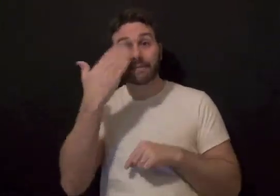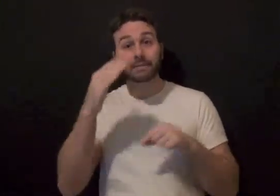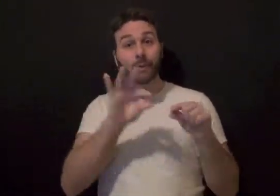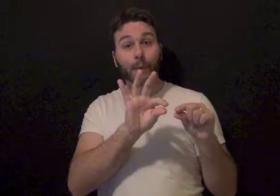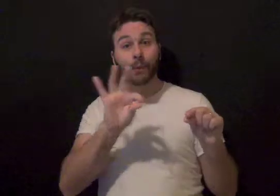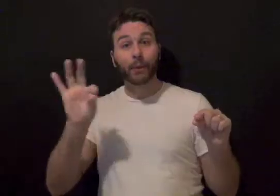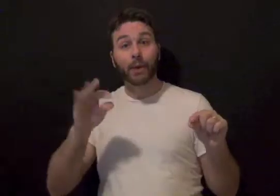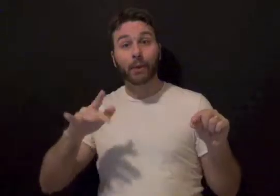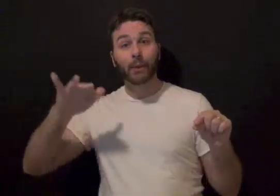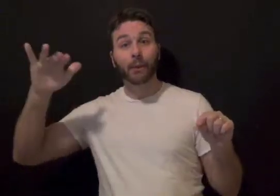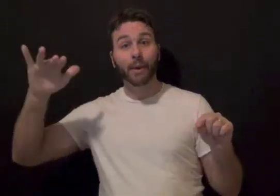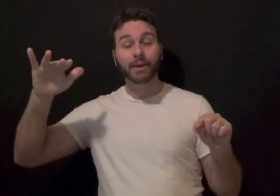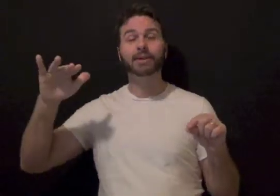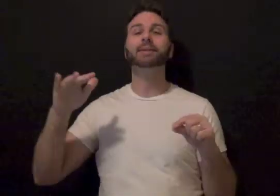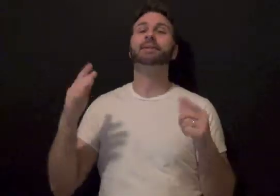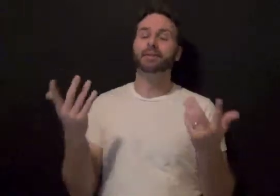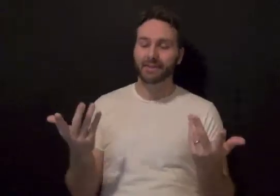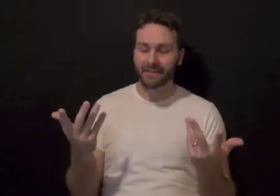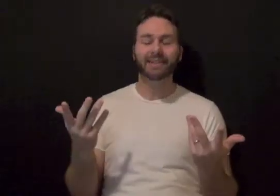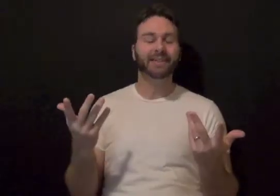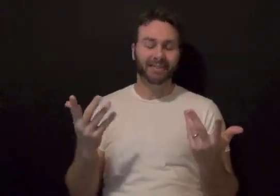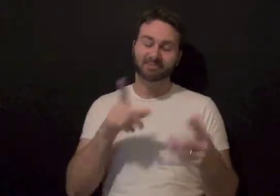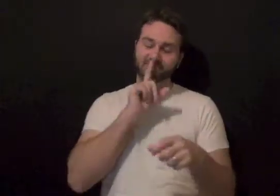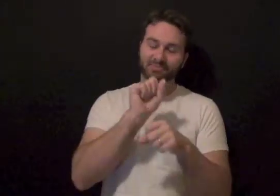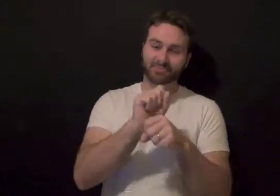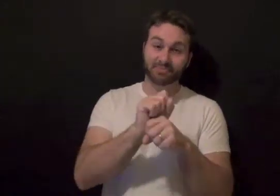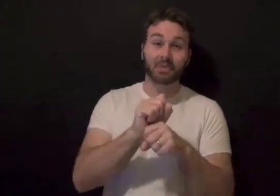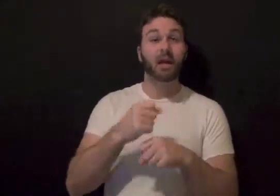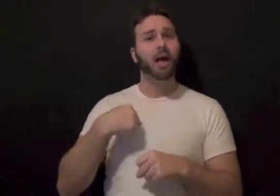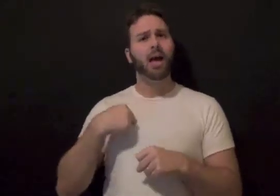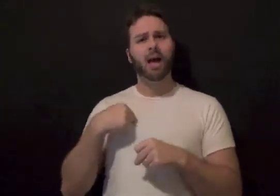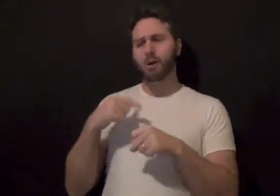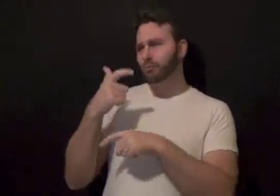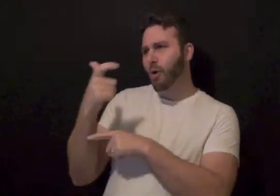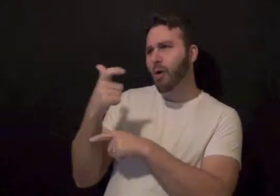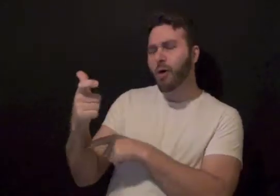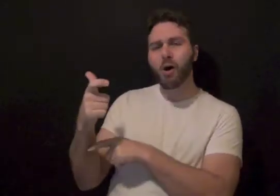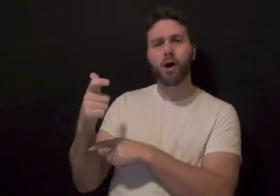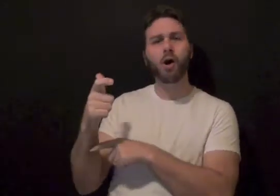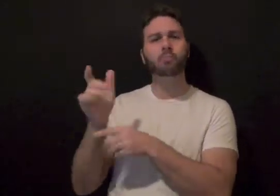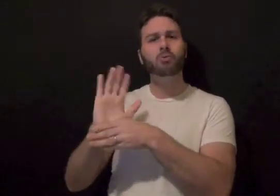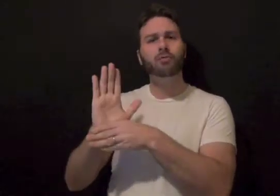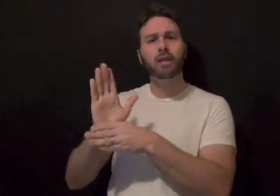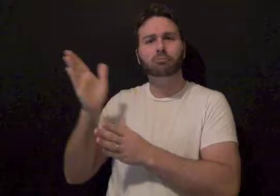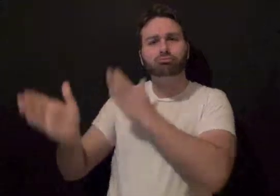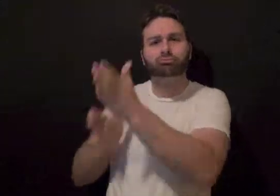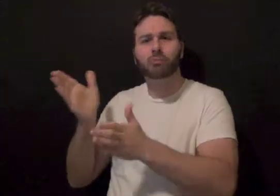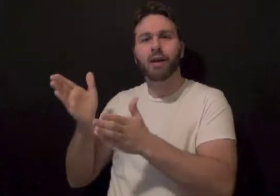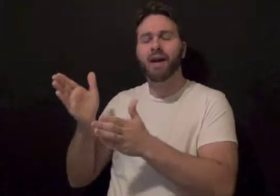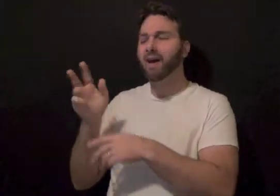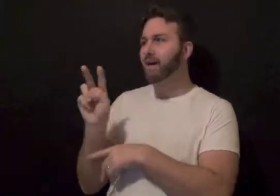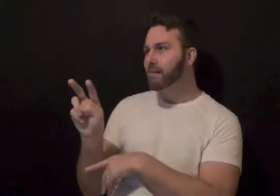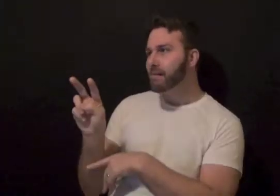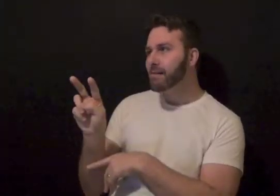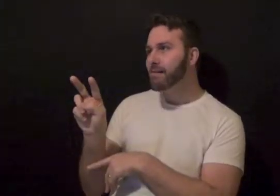kung fu movies, and secretly I kind of thought I might be able to learn how to fly, but I was very young at the time, you know.